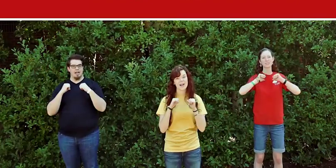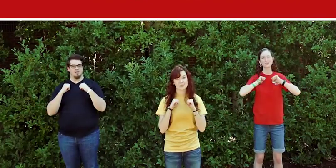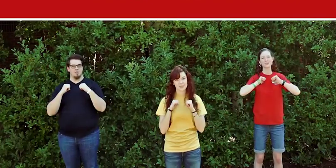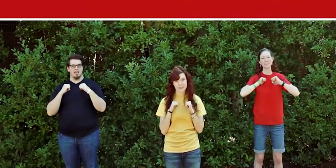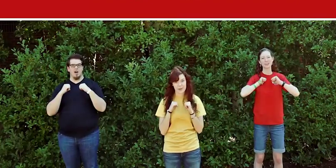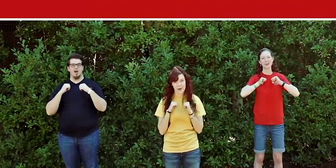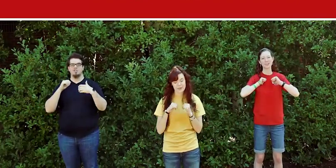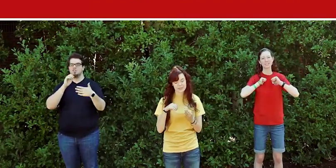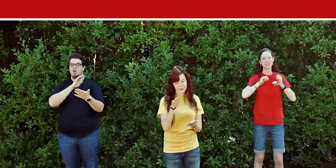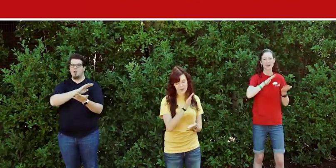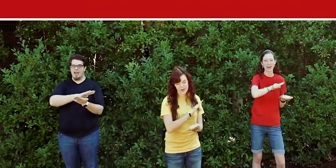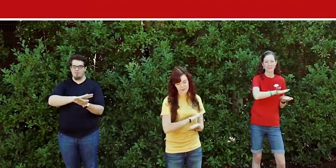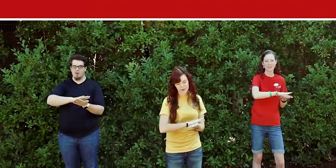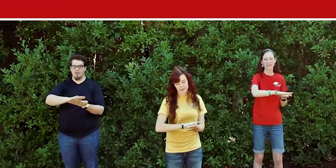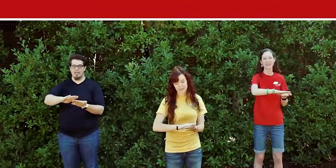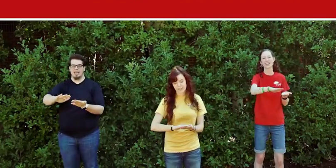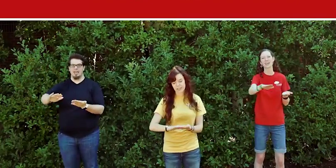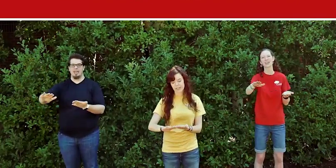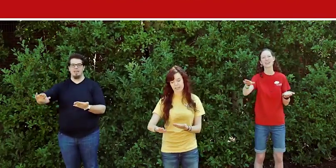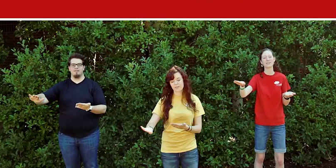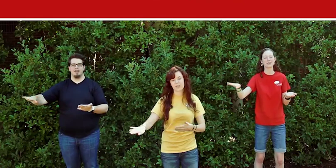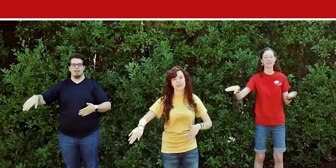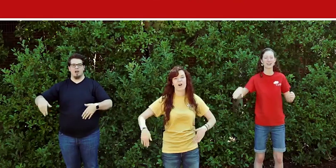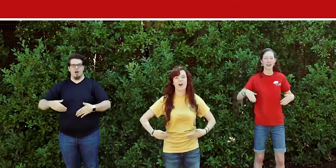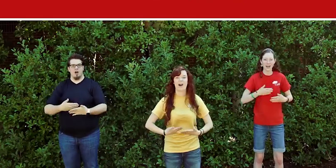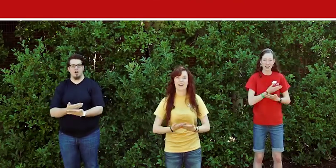as we also have forgiven our